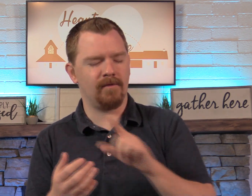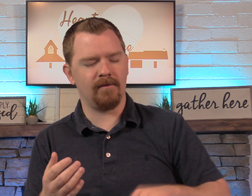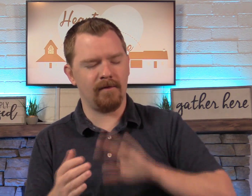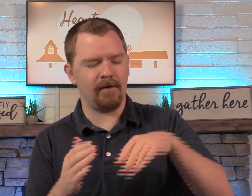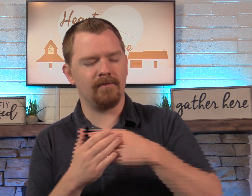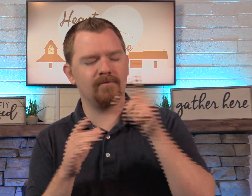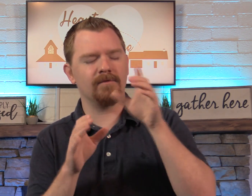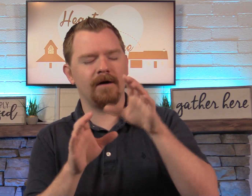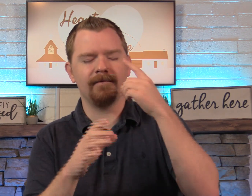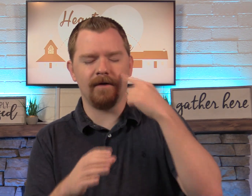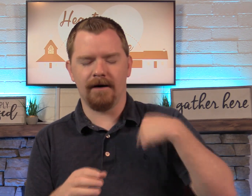understanding